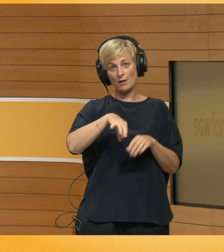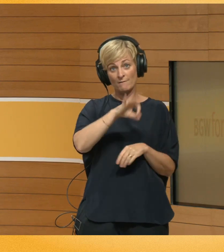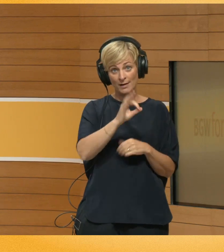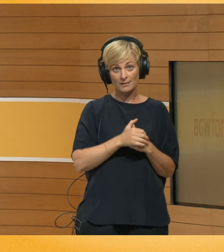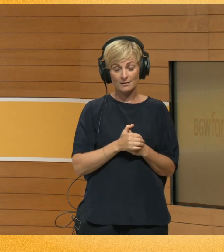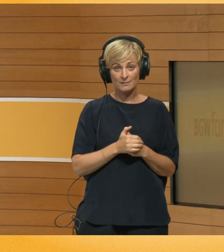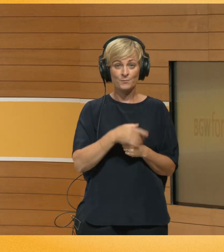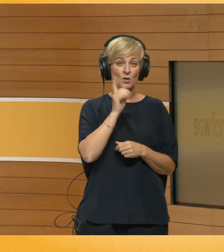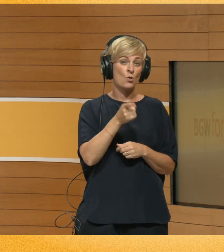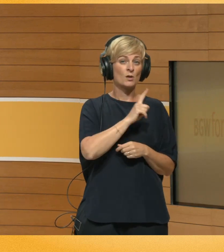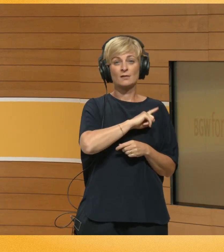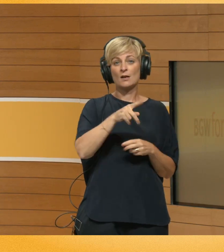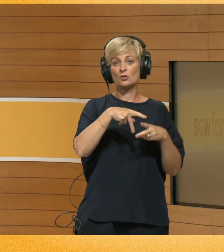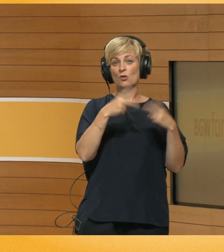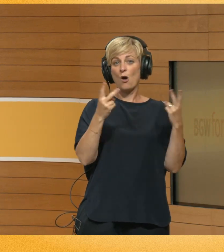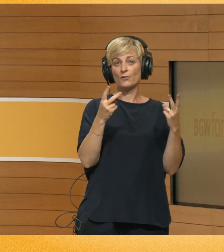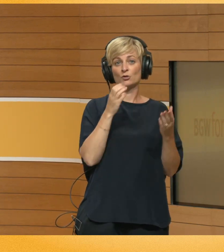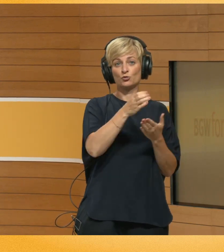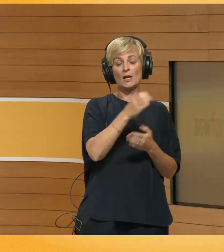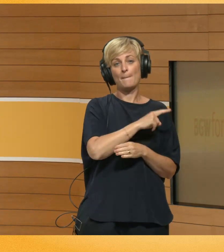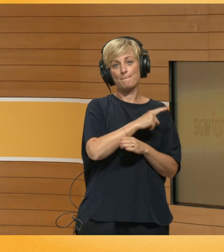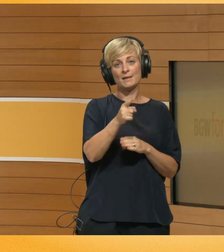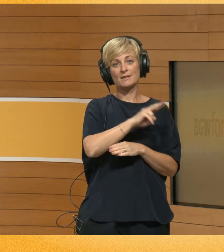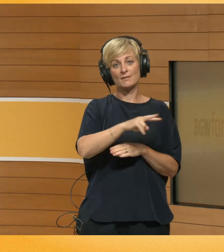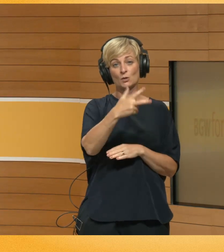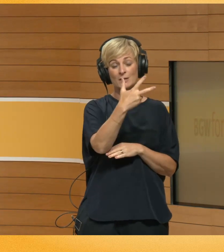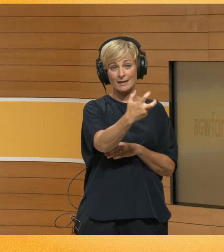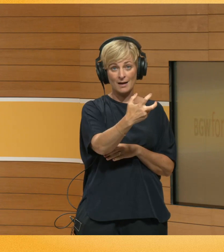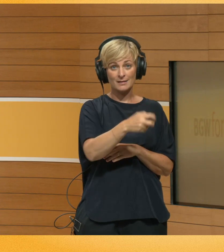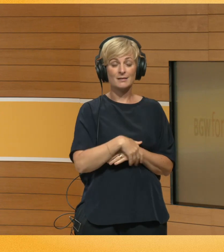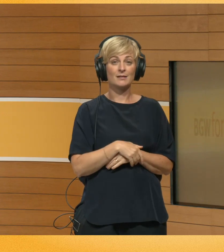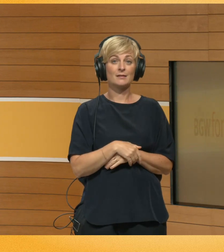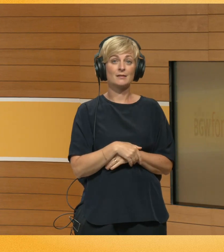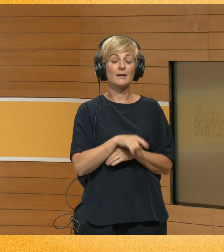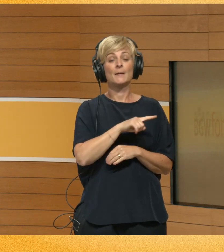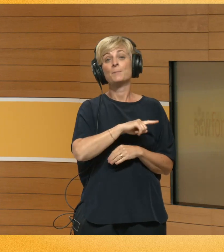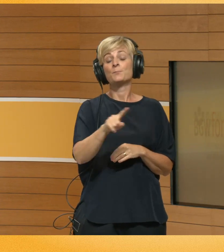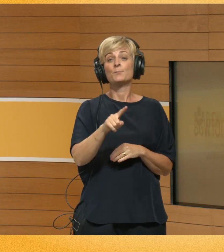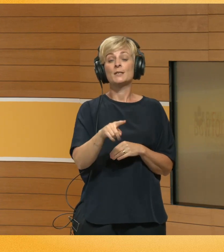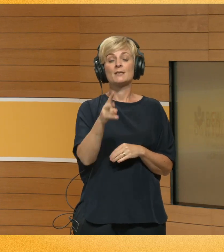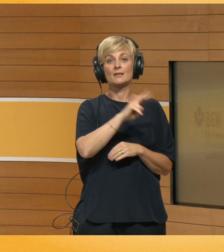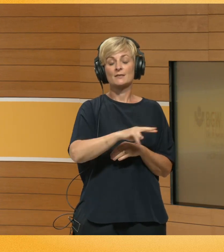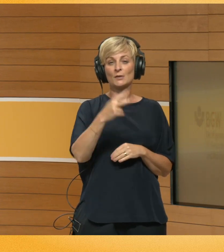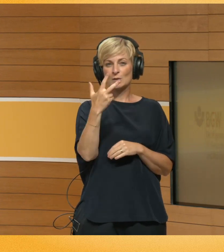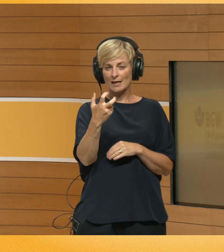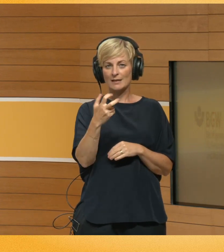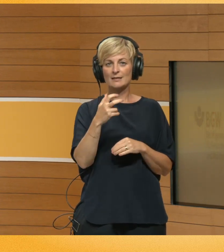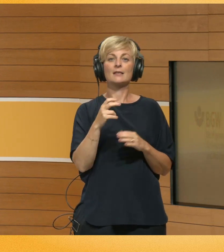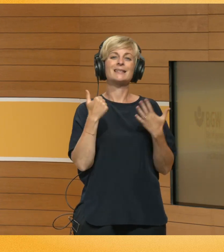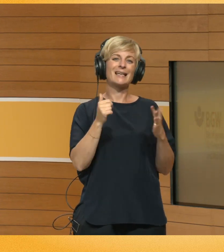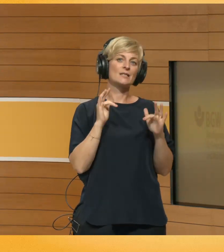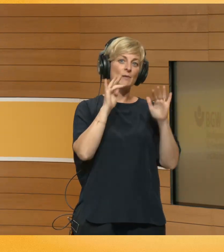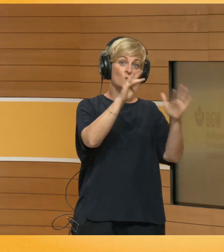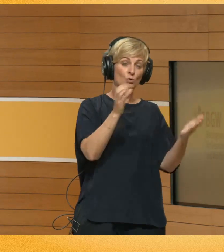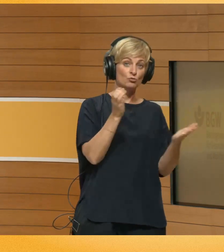by 2030 there'll be 6 million jobs vacant in Africa around health and social care. There's a problem there in terms of investment as